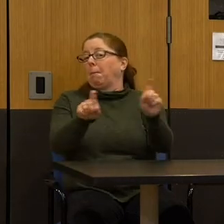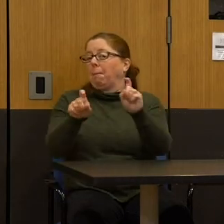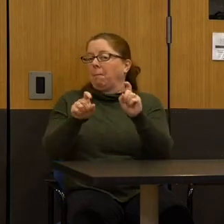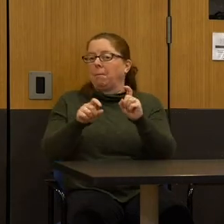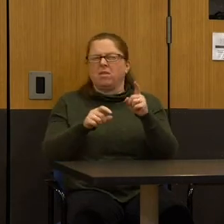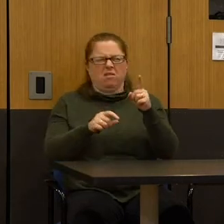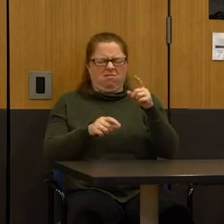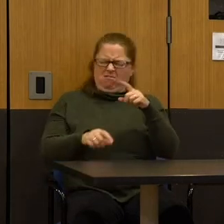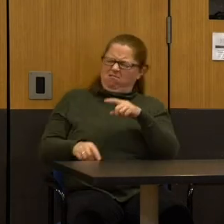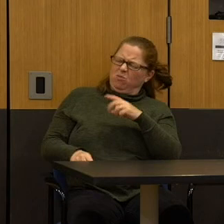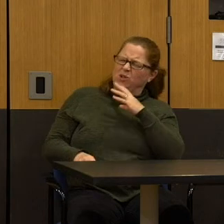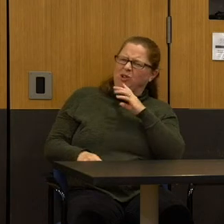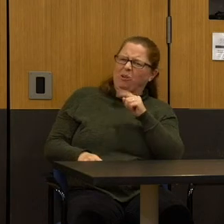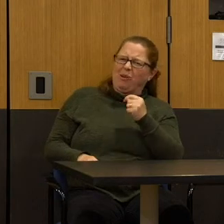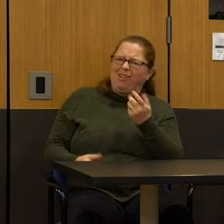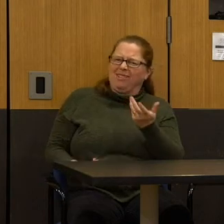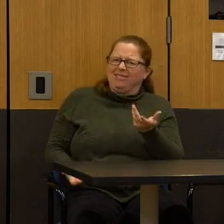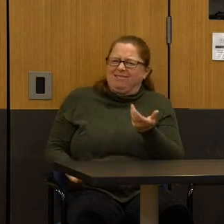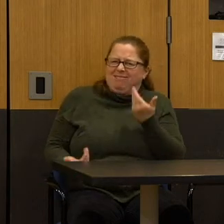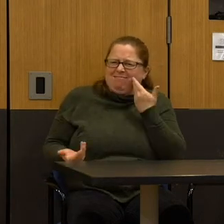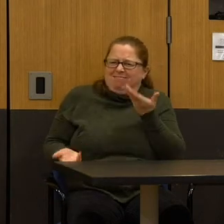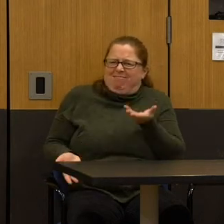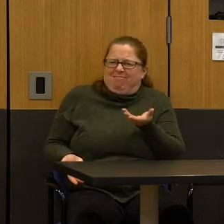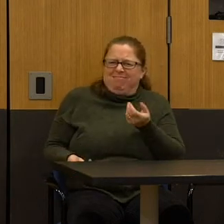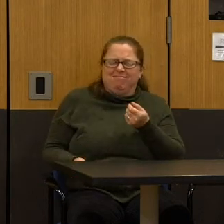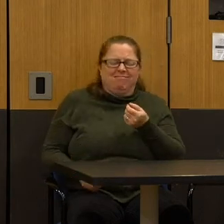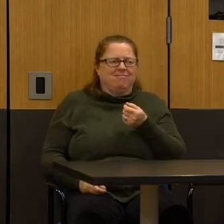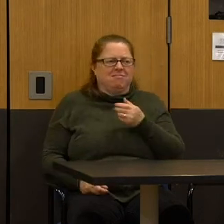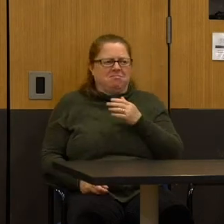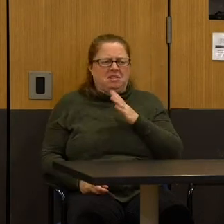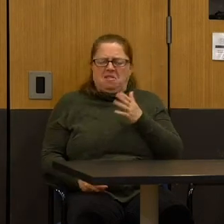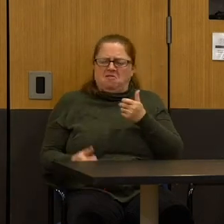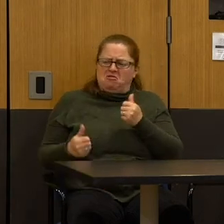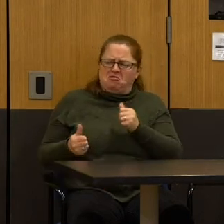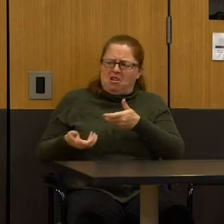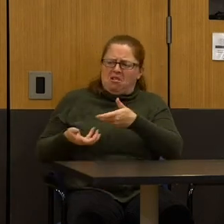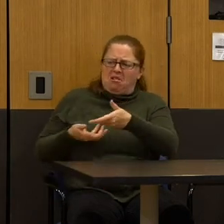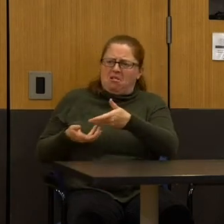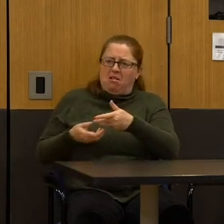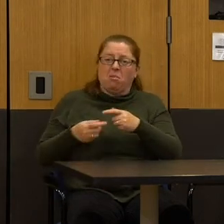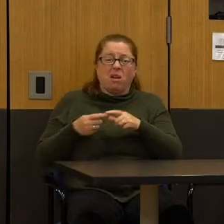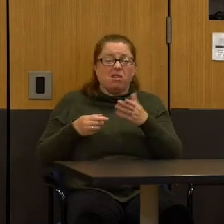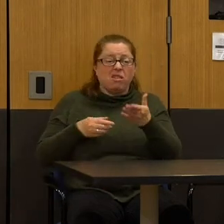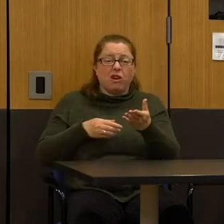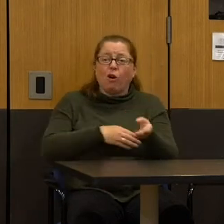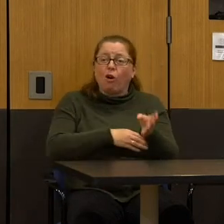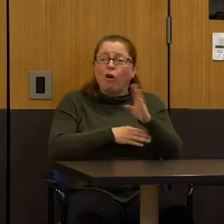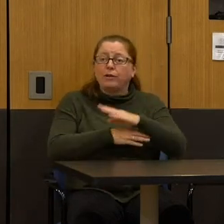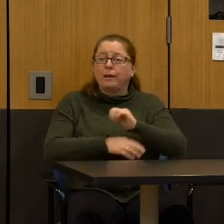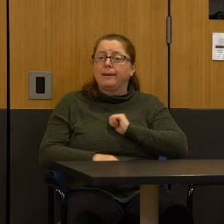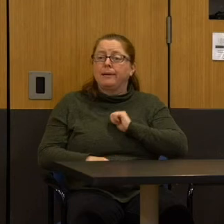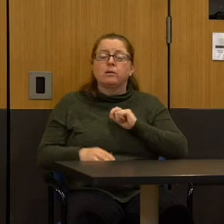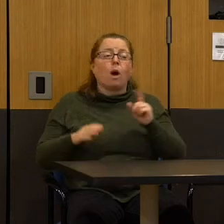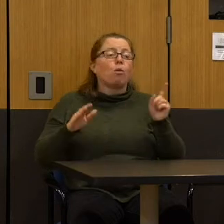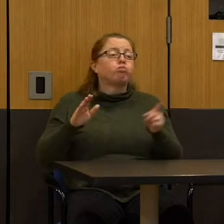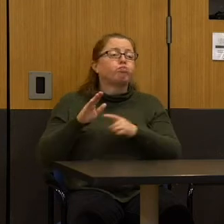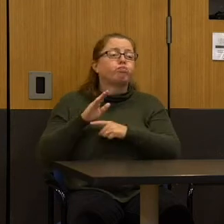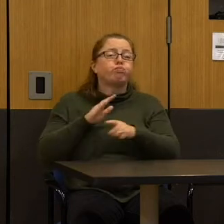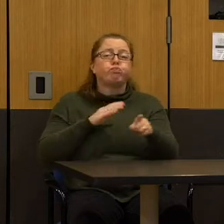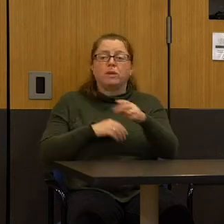And they didn't know what I was talking about. They never tried. But I didn't have a whole day there, so I would wander around the